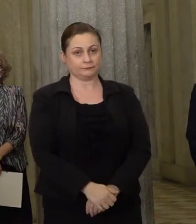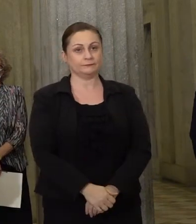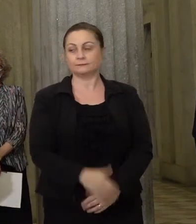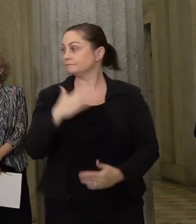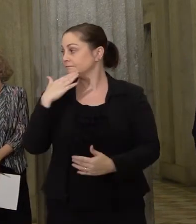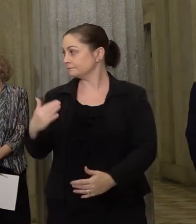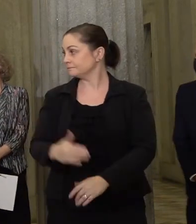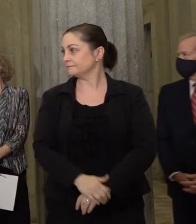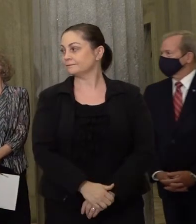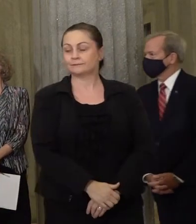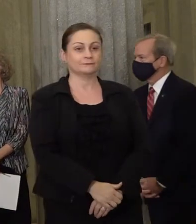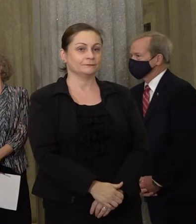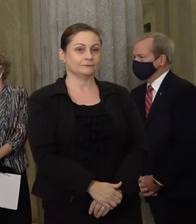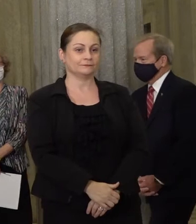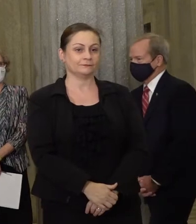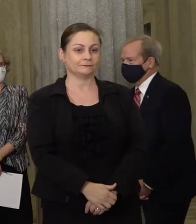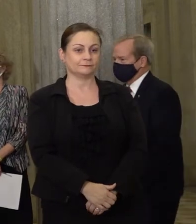Thank you. Dwayne Parrish.